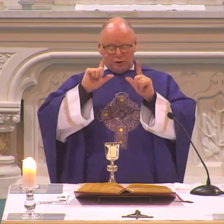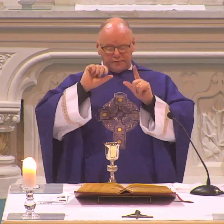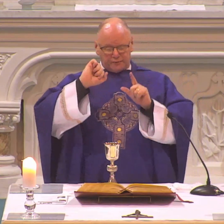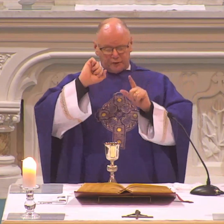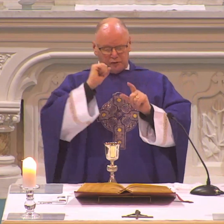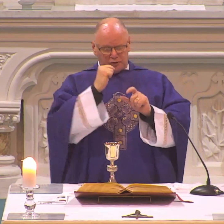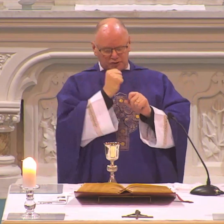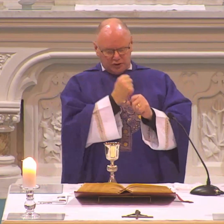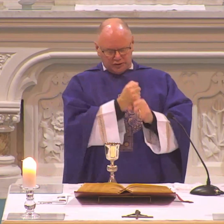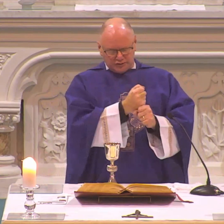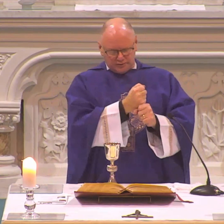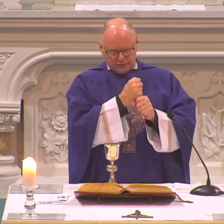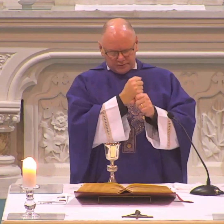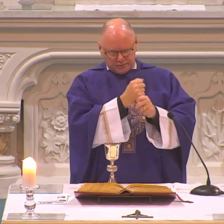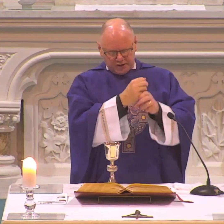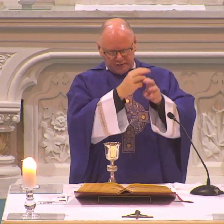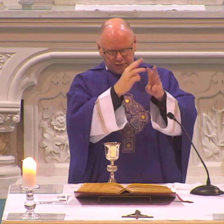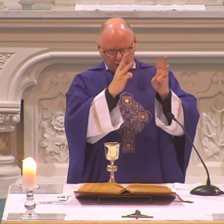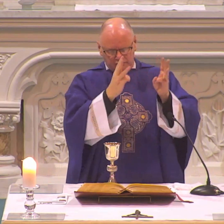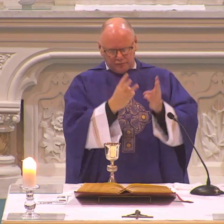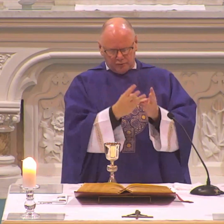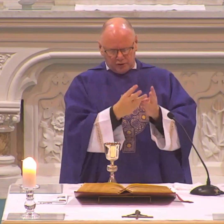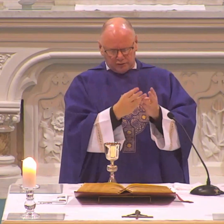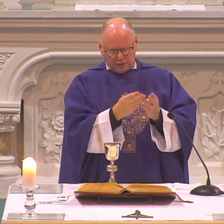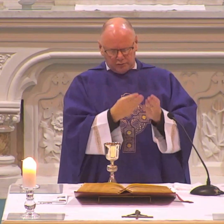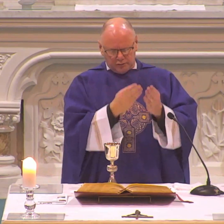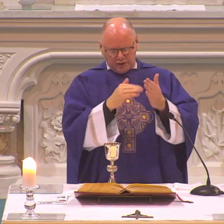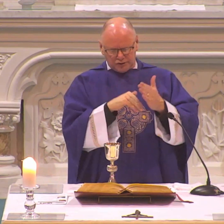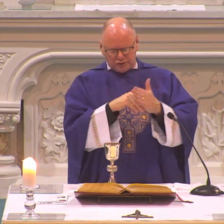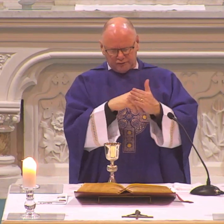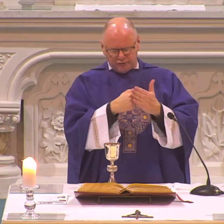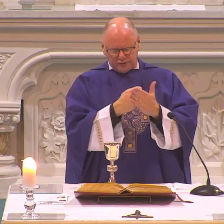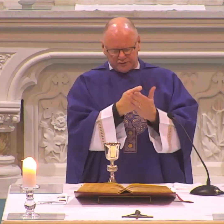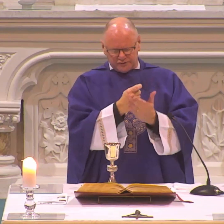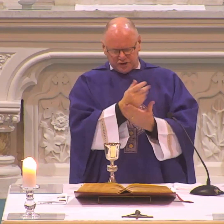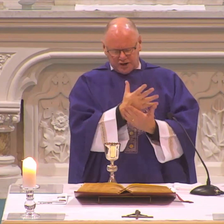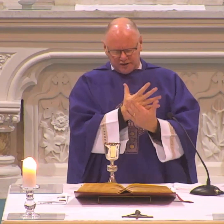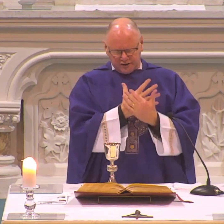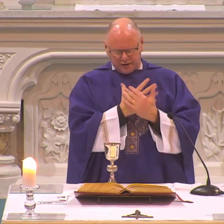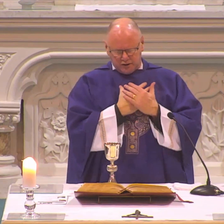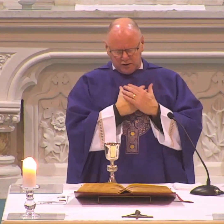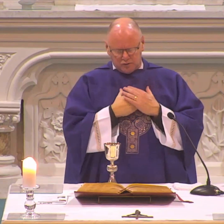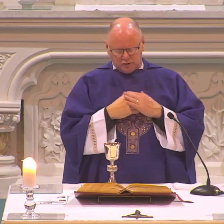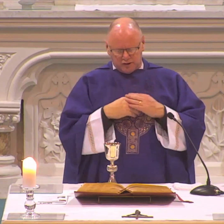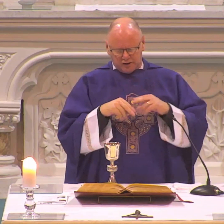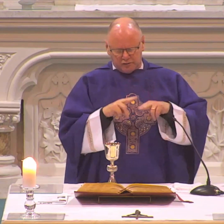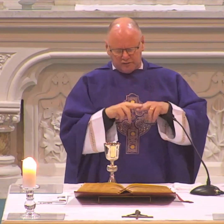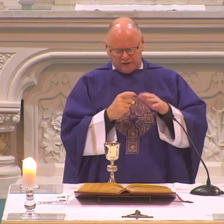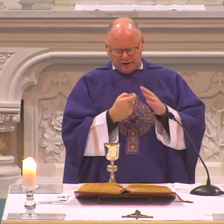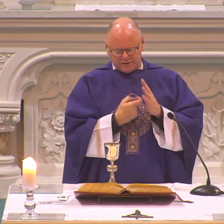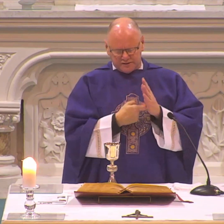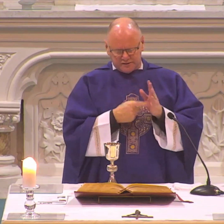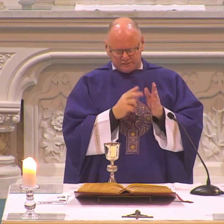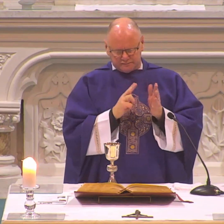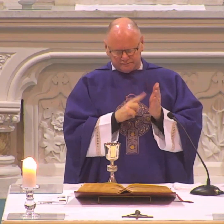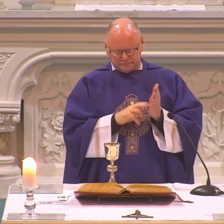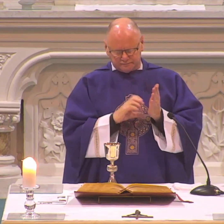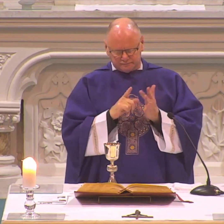Lord, your church spread throughout the world. Bring her to the fullness of charity, together with